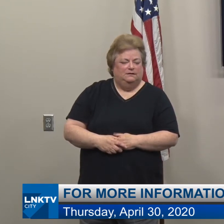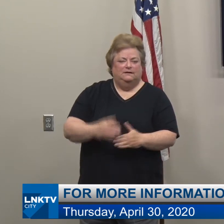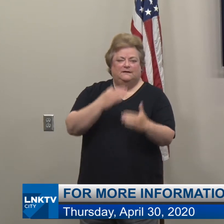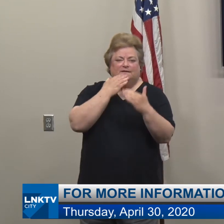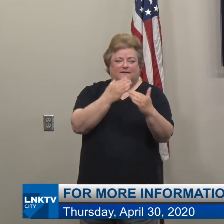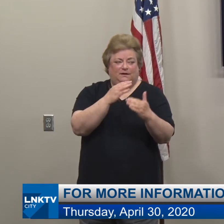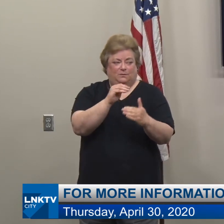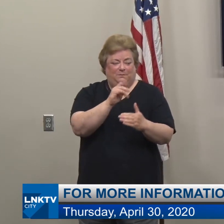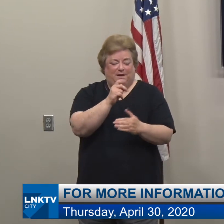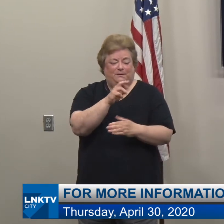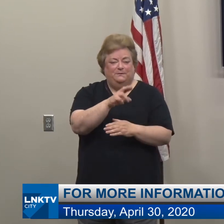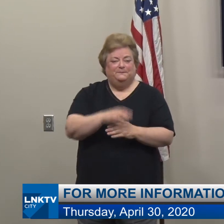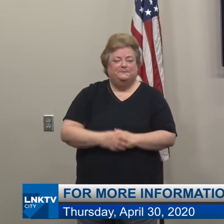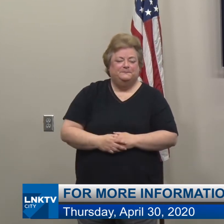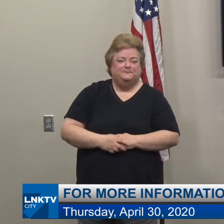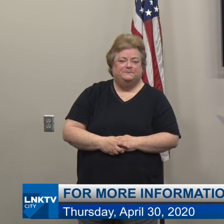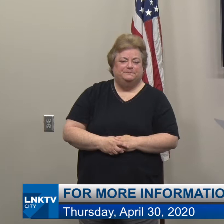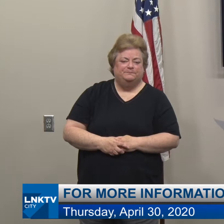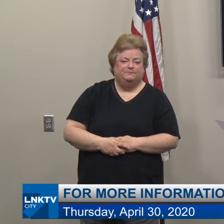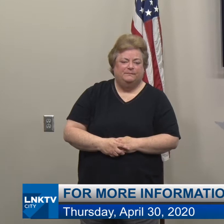Thank you, Mayor.